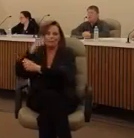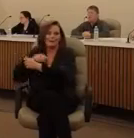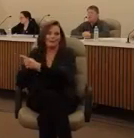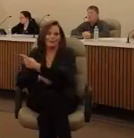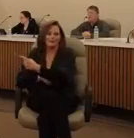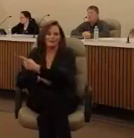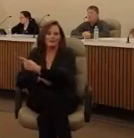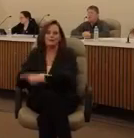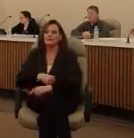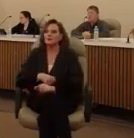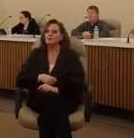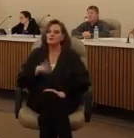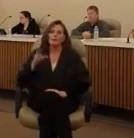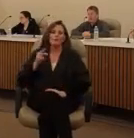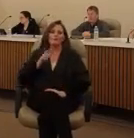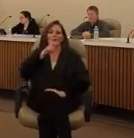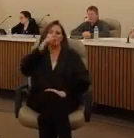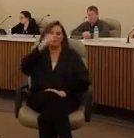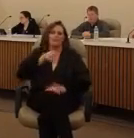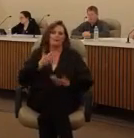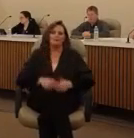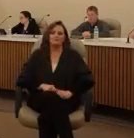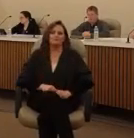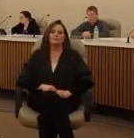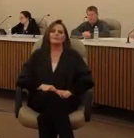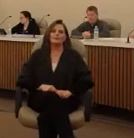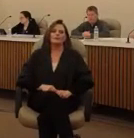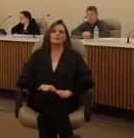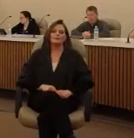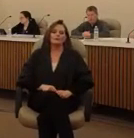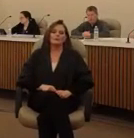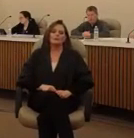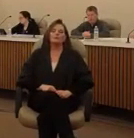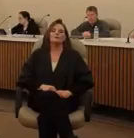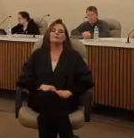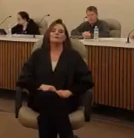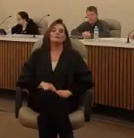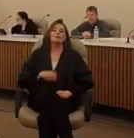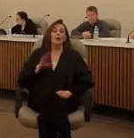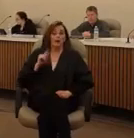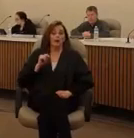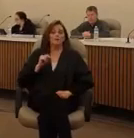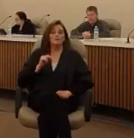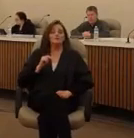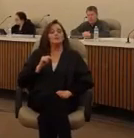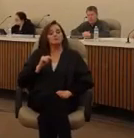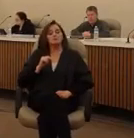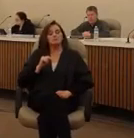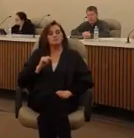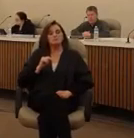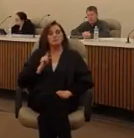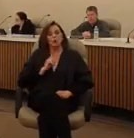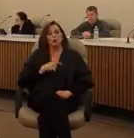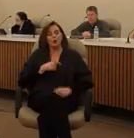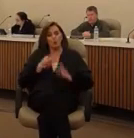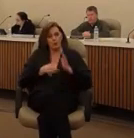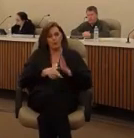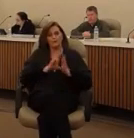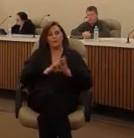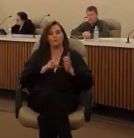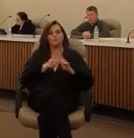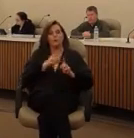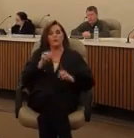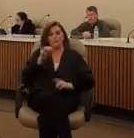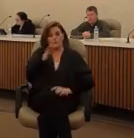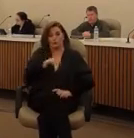Say that again? Not offhand, no. Not offhand, he does not remember, no. But we will take a look at that study from the Monroe